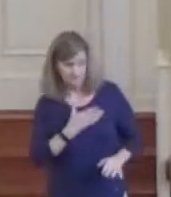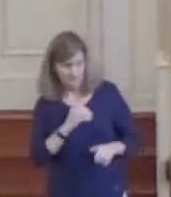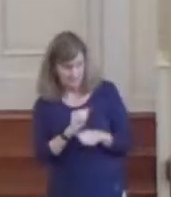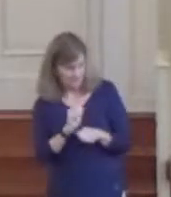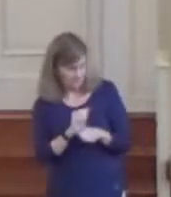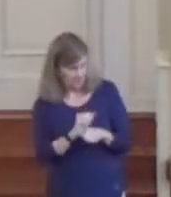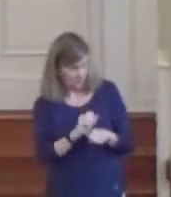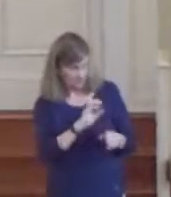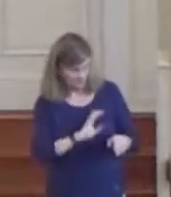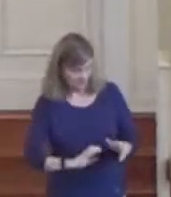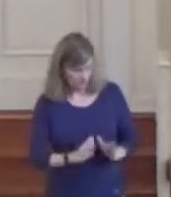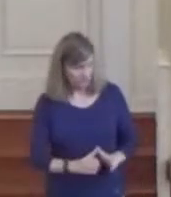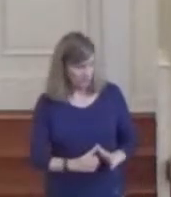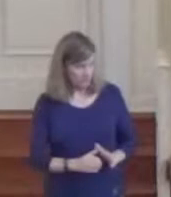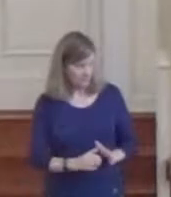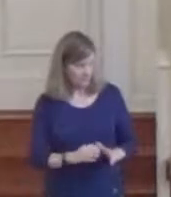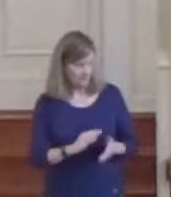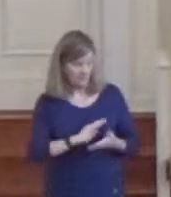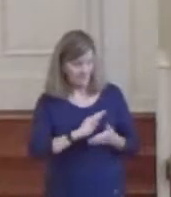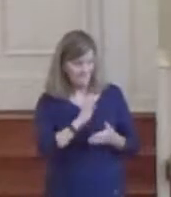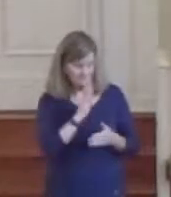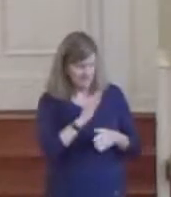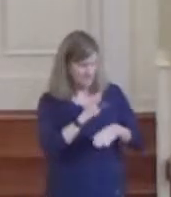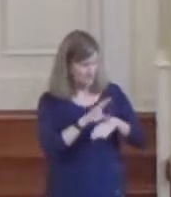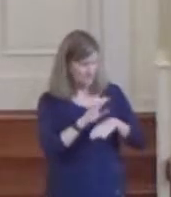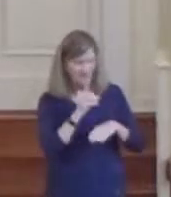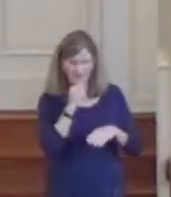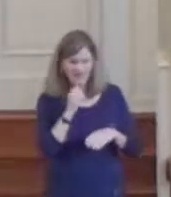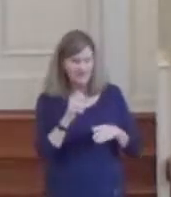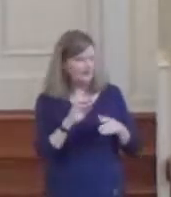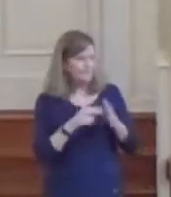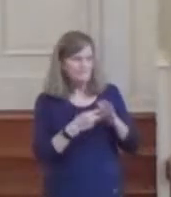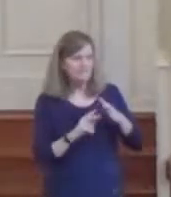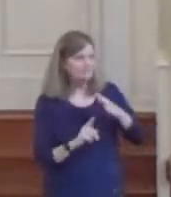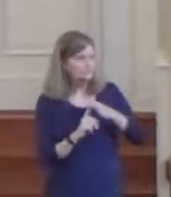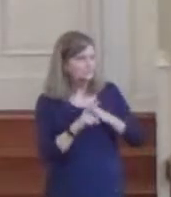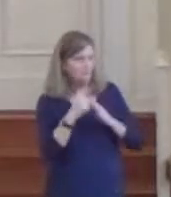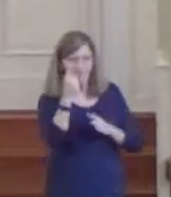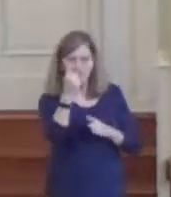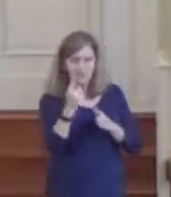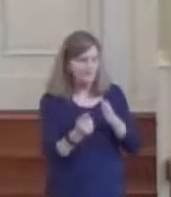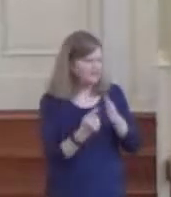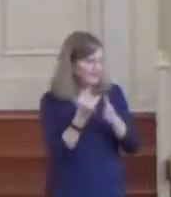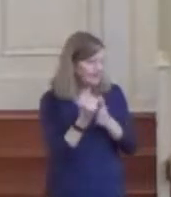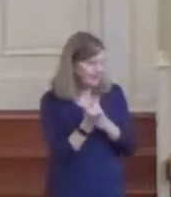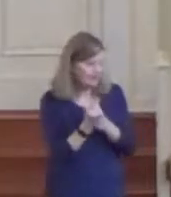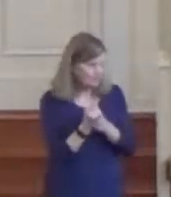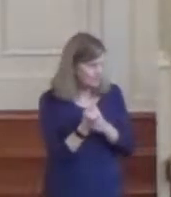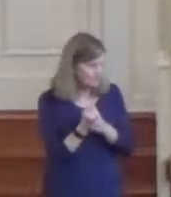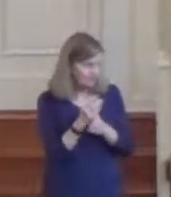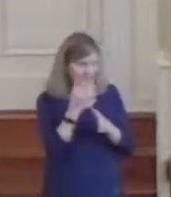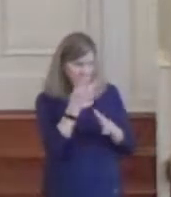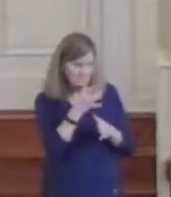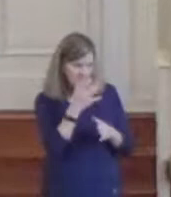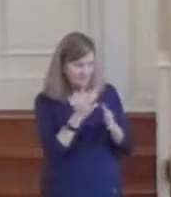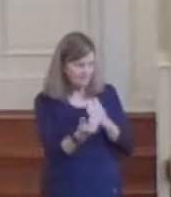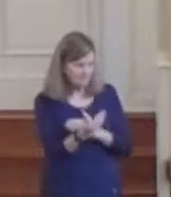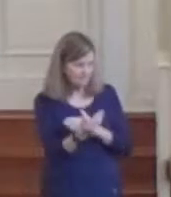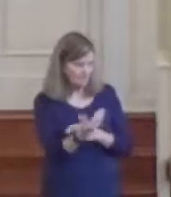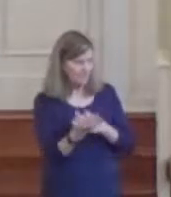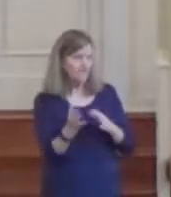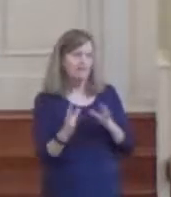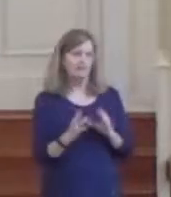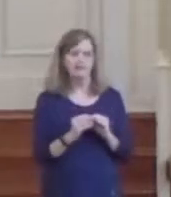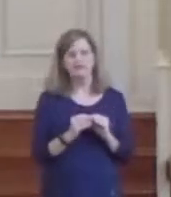a church is not just to show up for 1 hour on a Sunday morning in a particular parcel of real estate, gather into